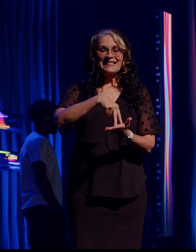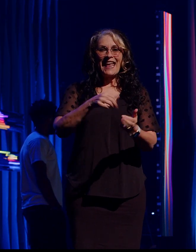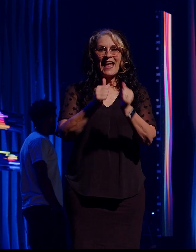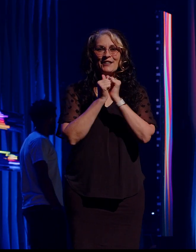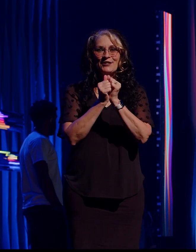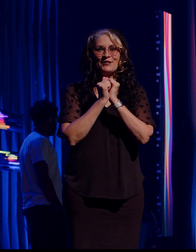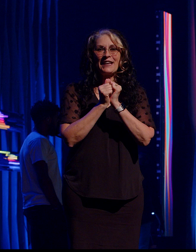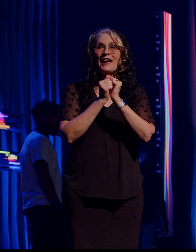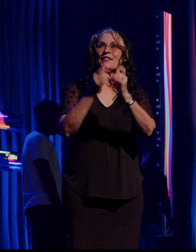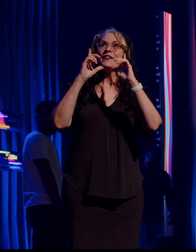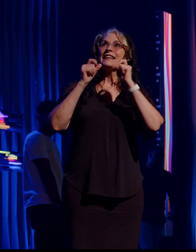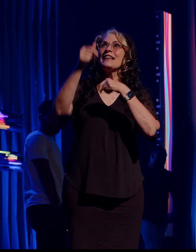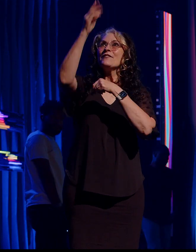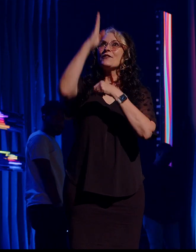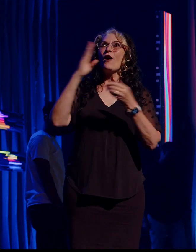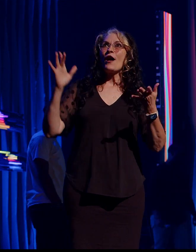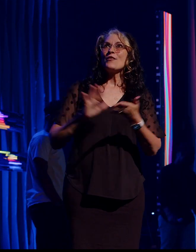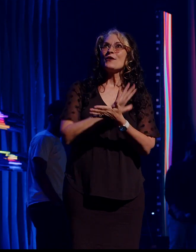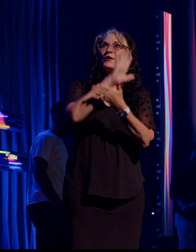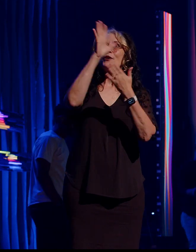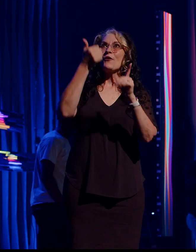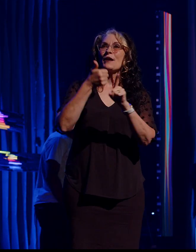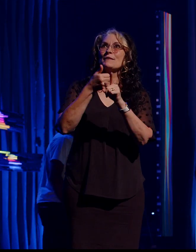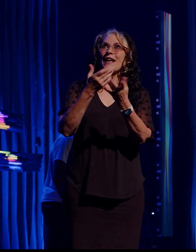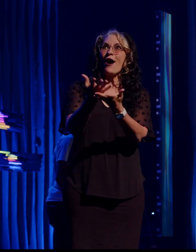and let's give God the glory he deserves.